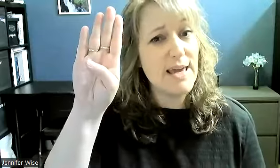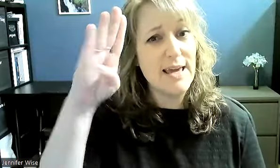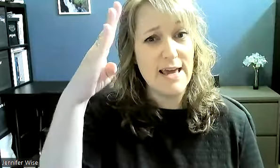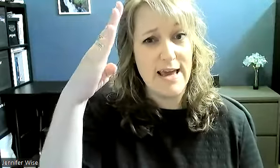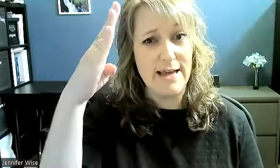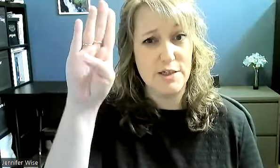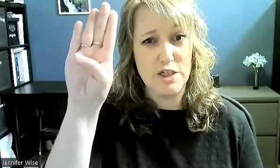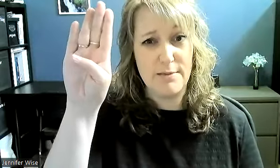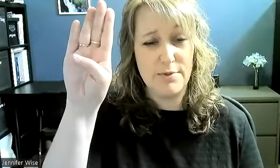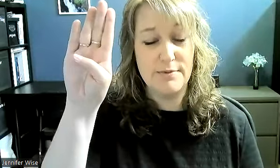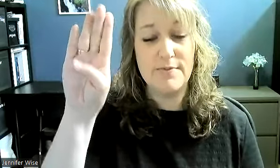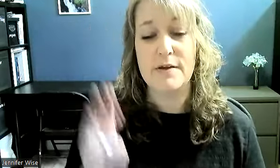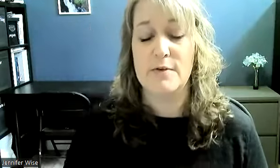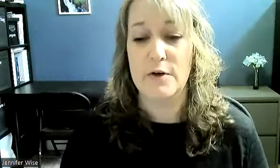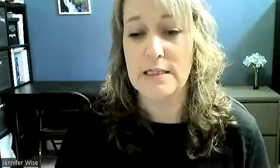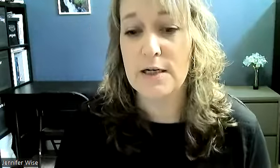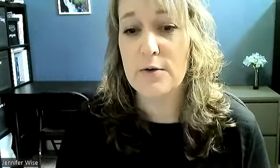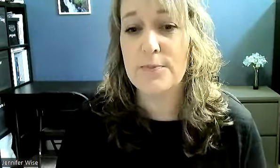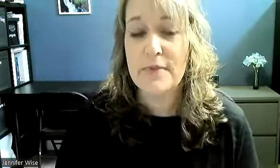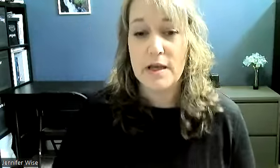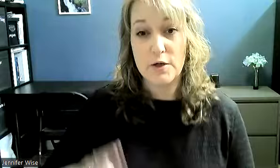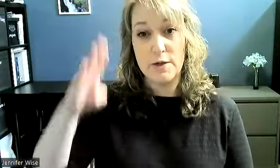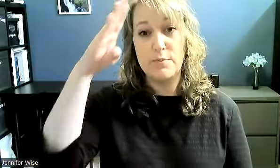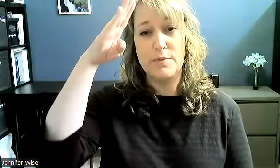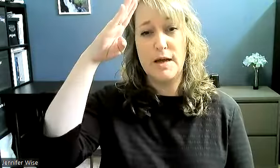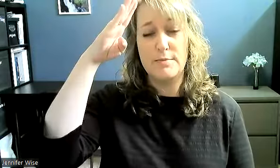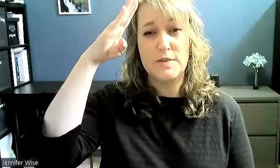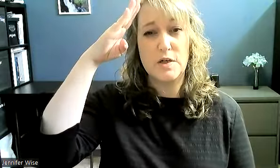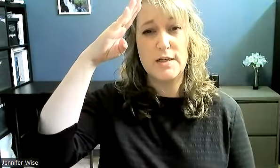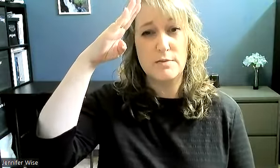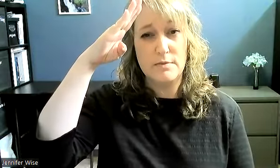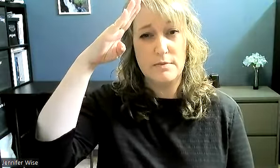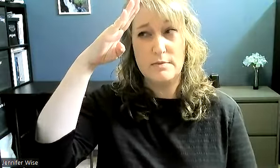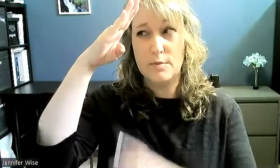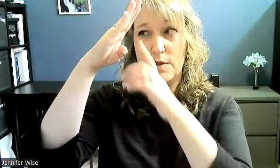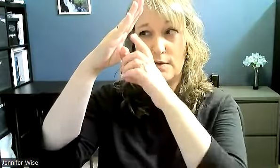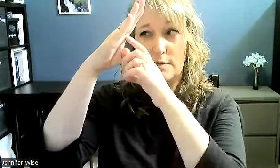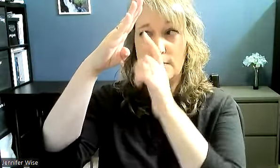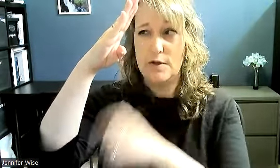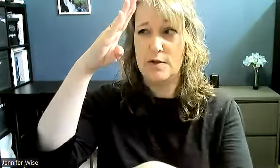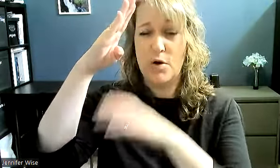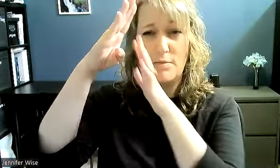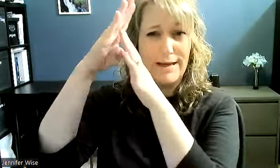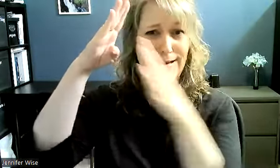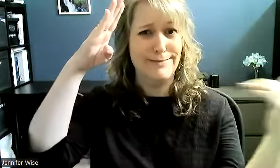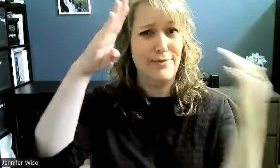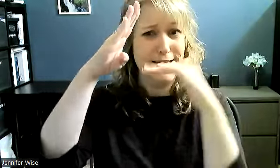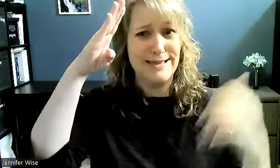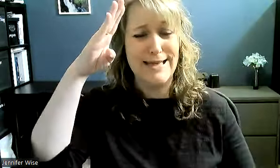B hand shape for hello. And you're going to start it with your palm kind of facing